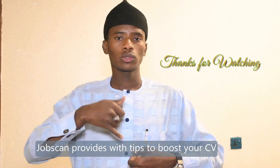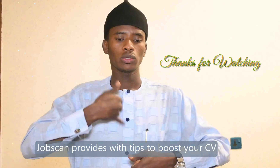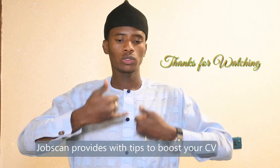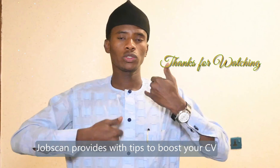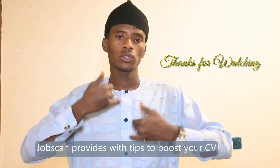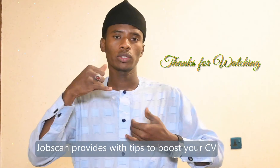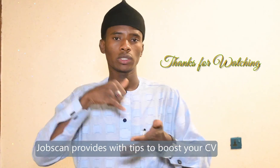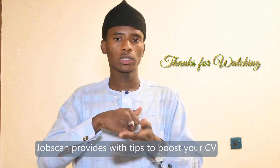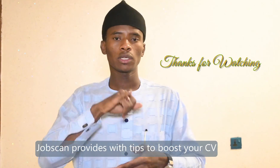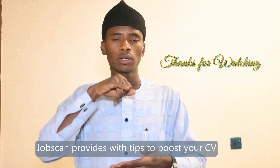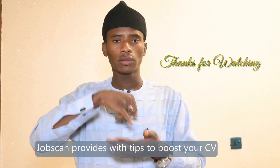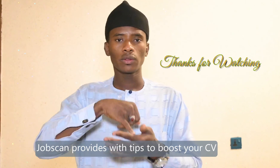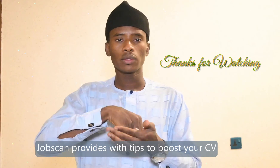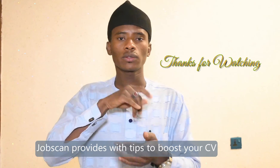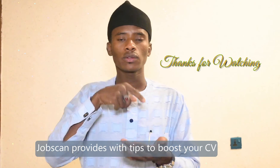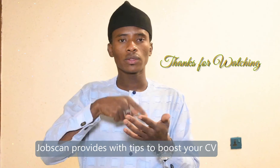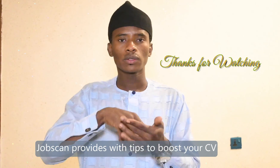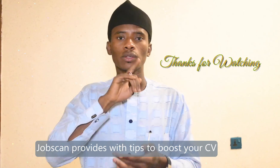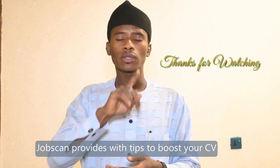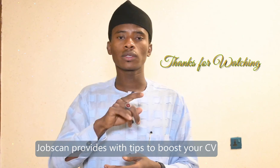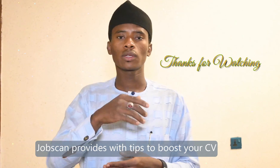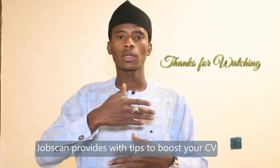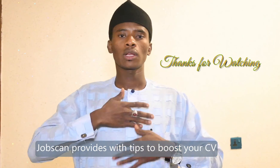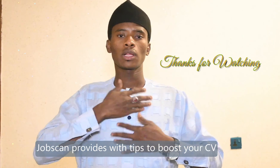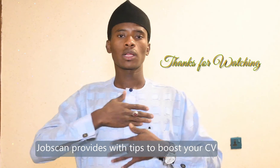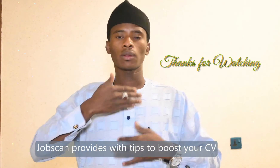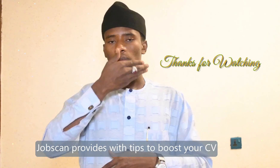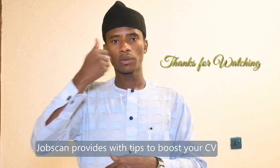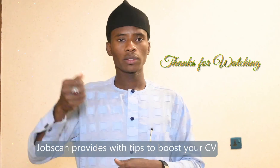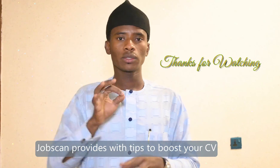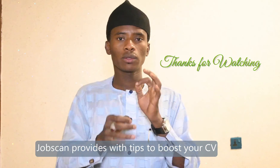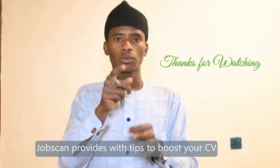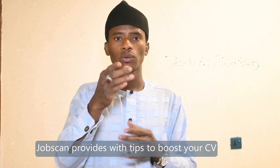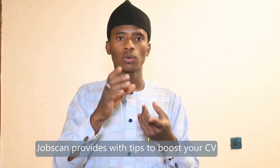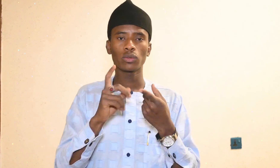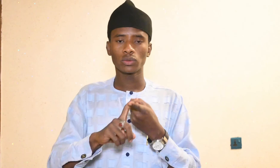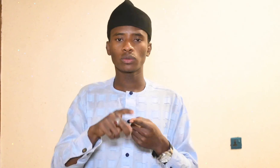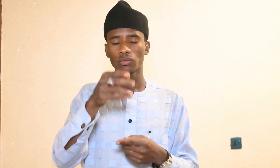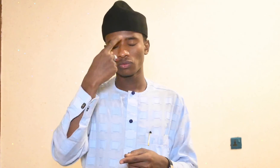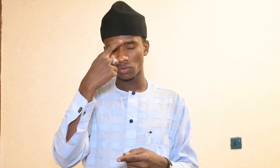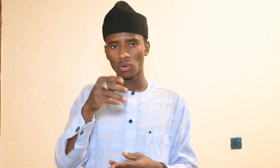the happiest HR. And if you feel that this is good information, pass it